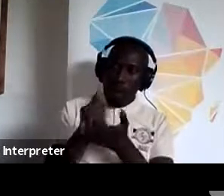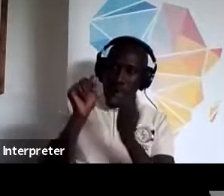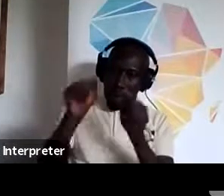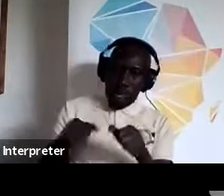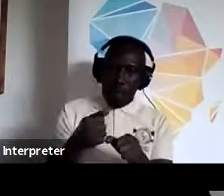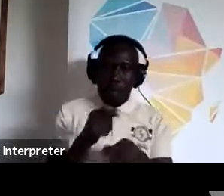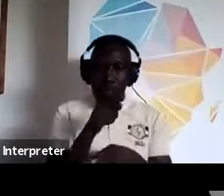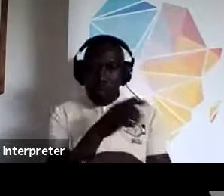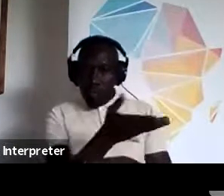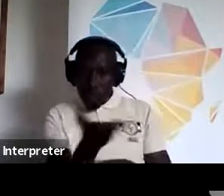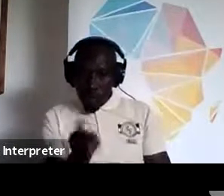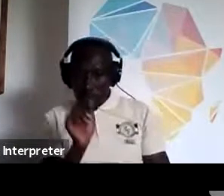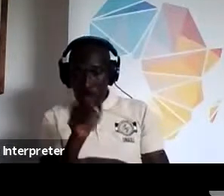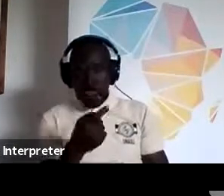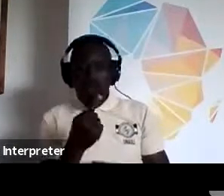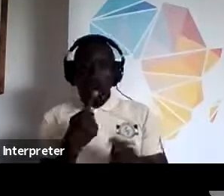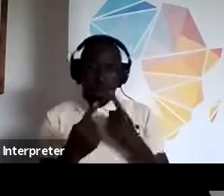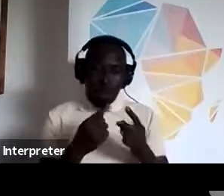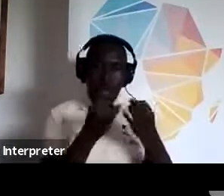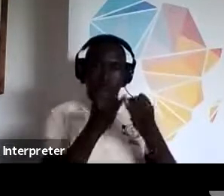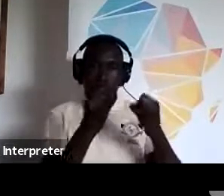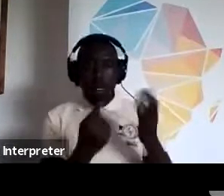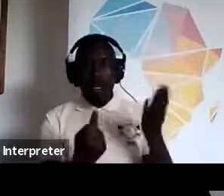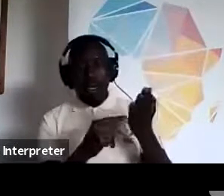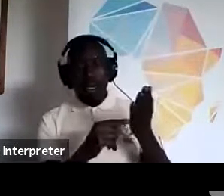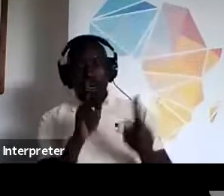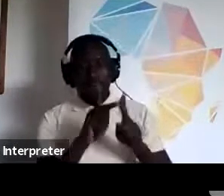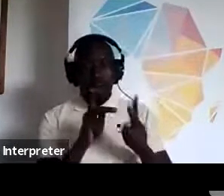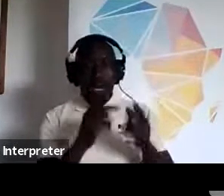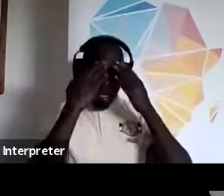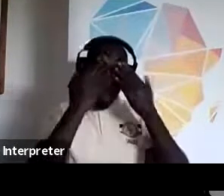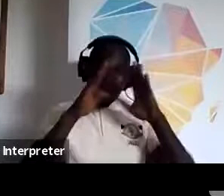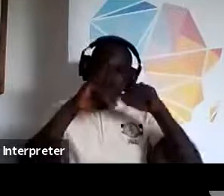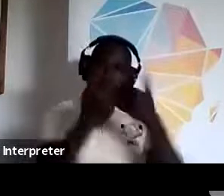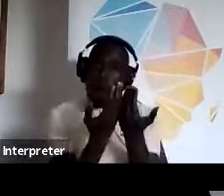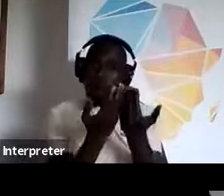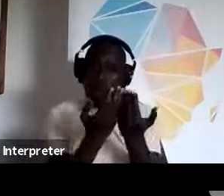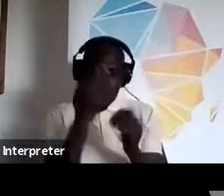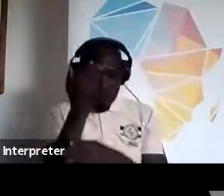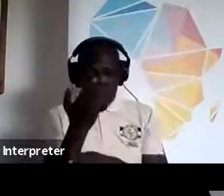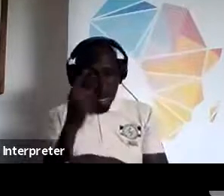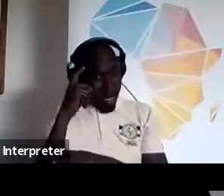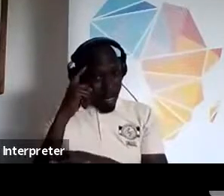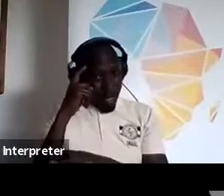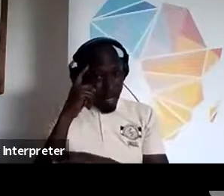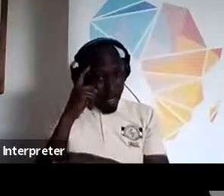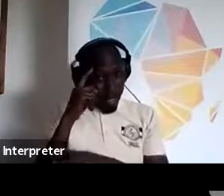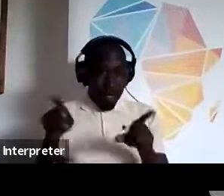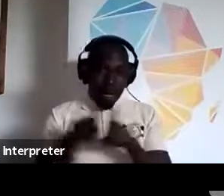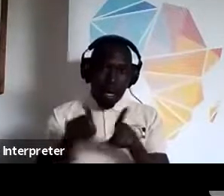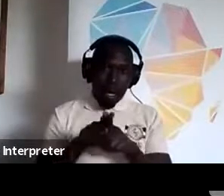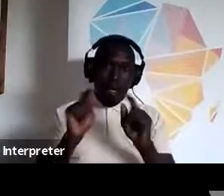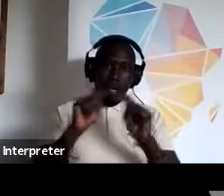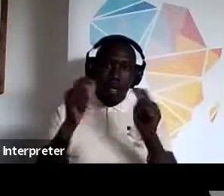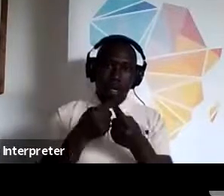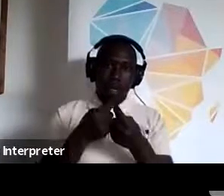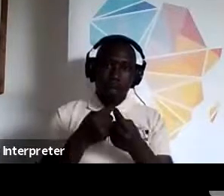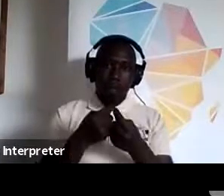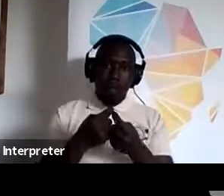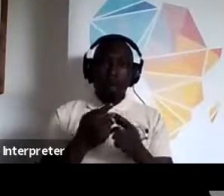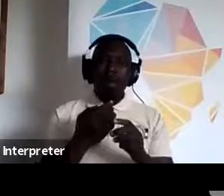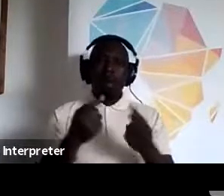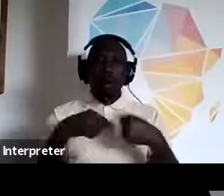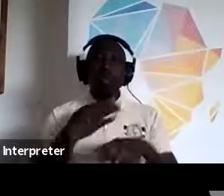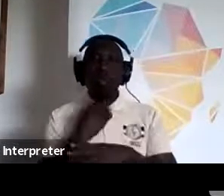to implementers, you can talk to the technical people, and they don't know the how. So I think that as a team, we need to